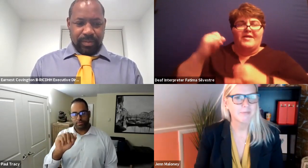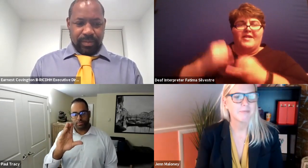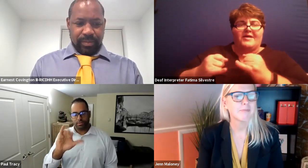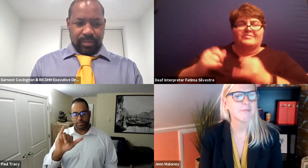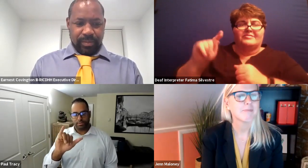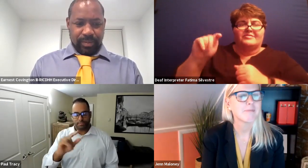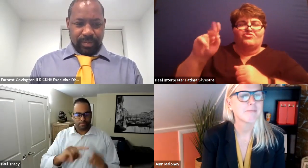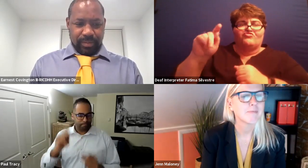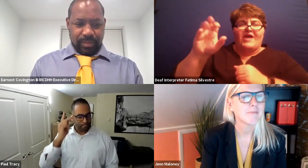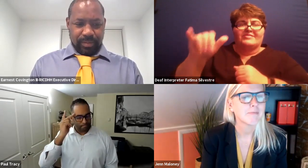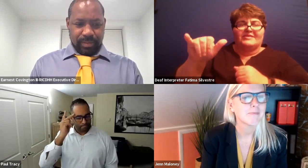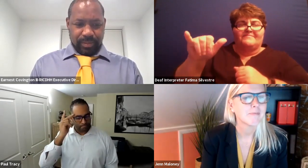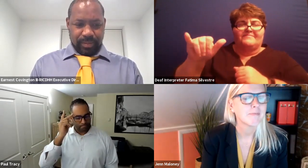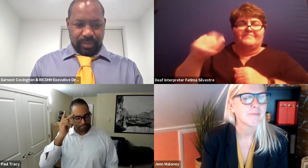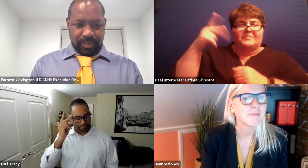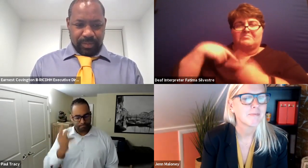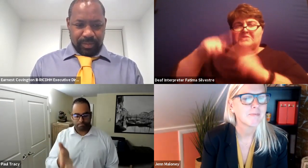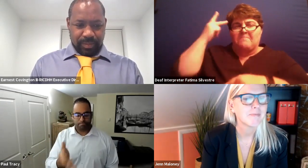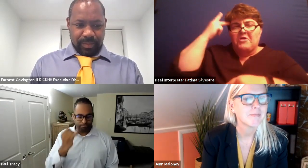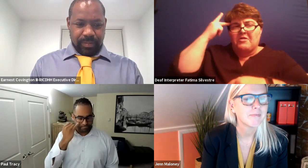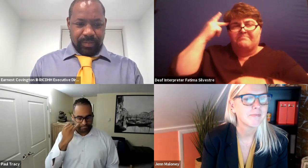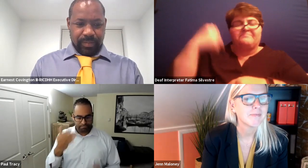I'm Paul Tracy.